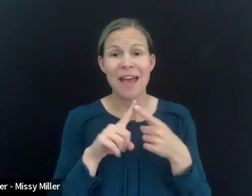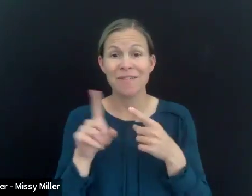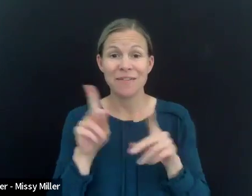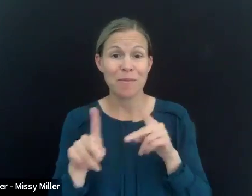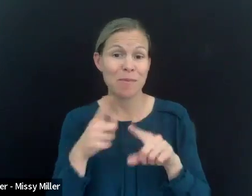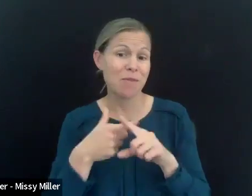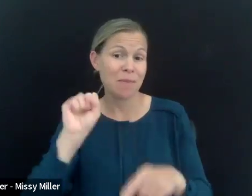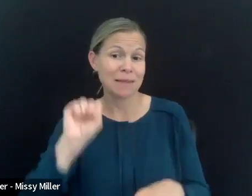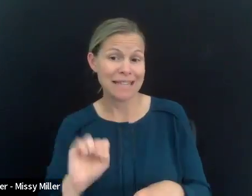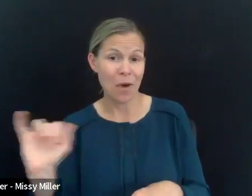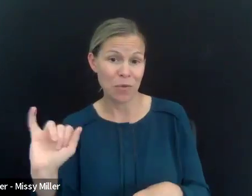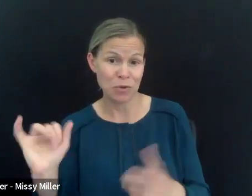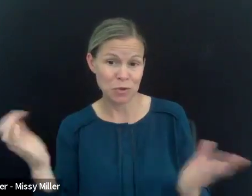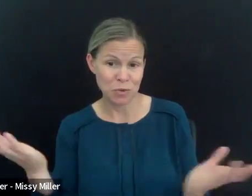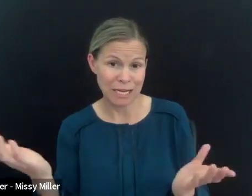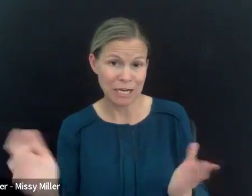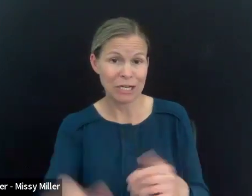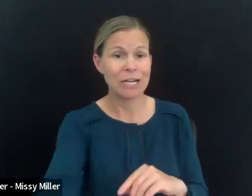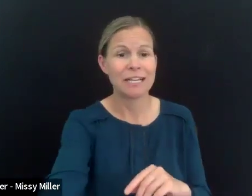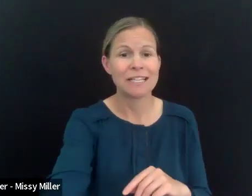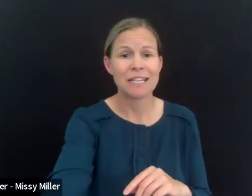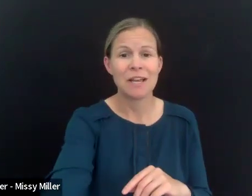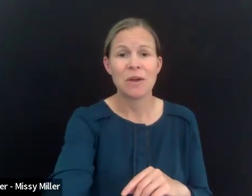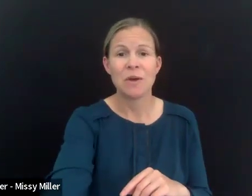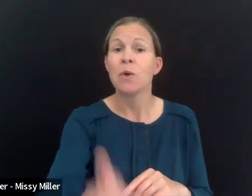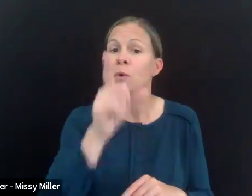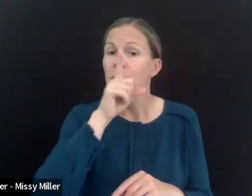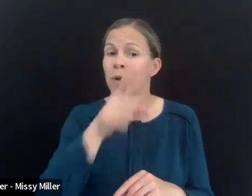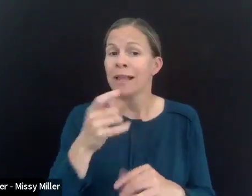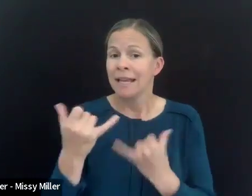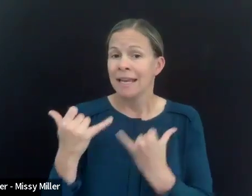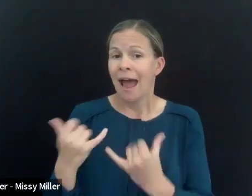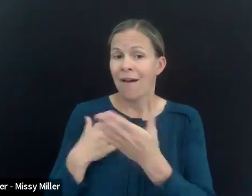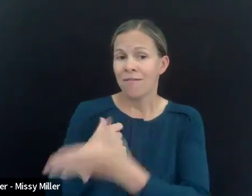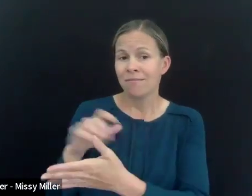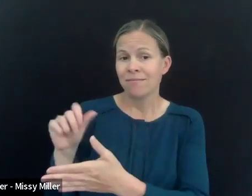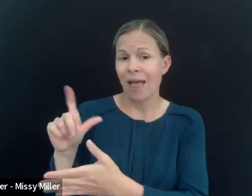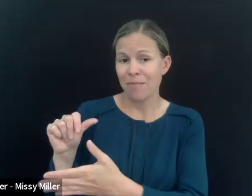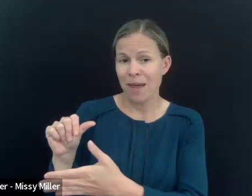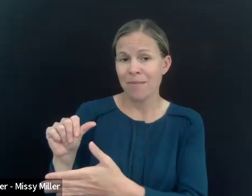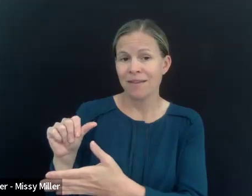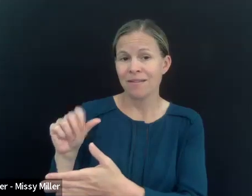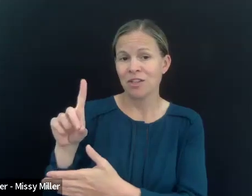the call. So I would love to head to Alabama and Dr. Heather Skanes.